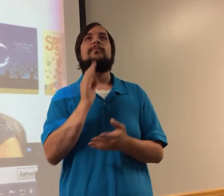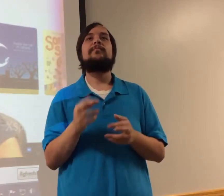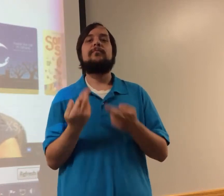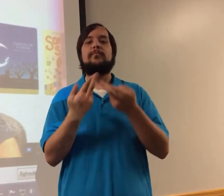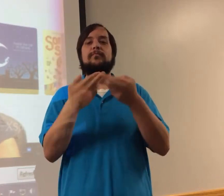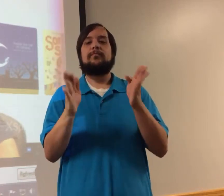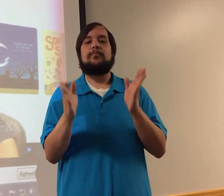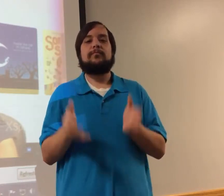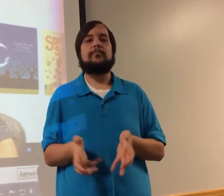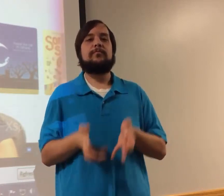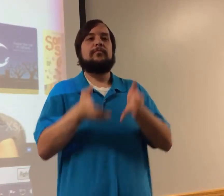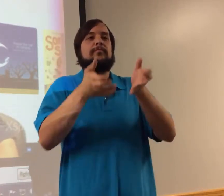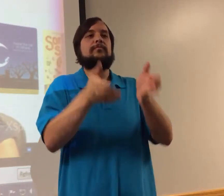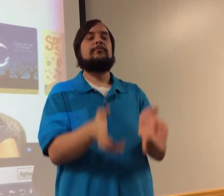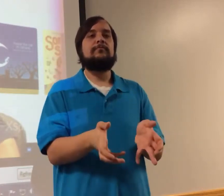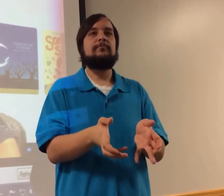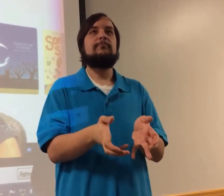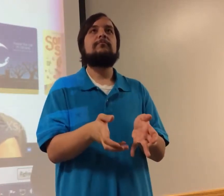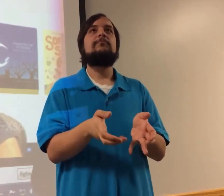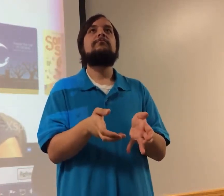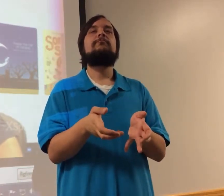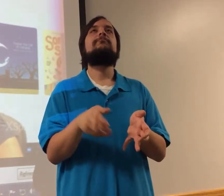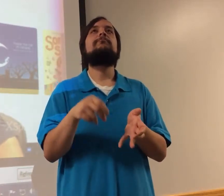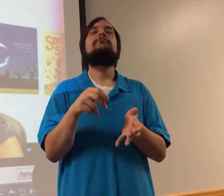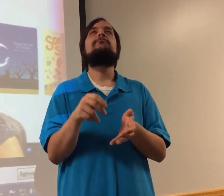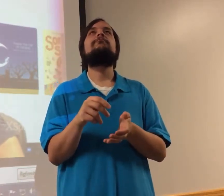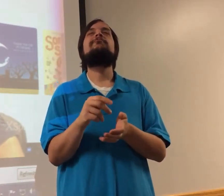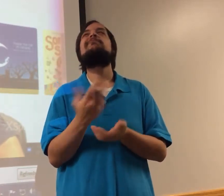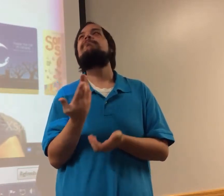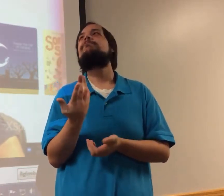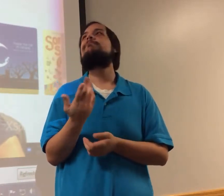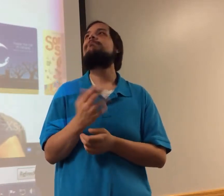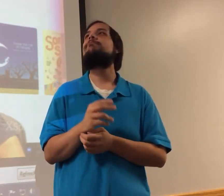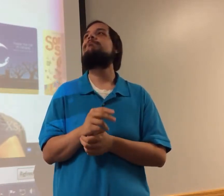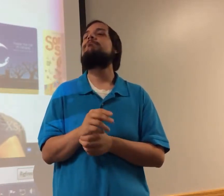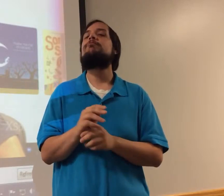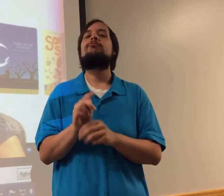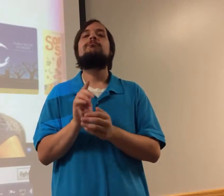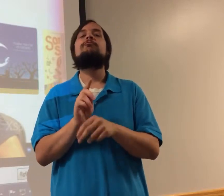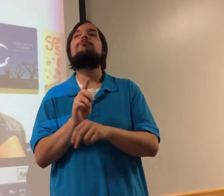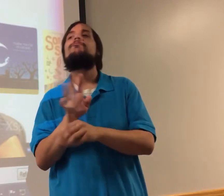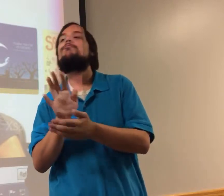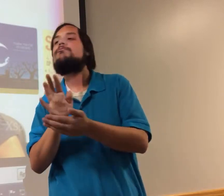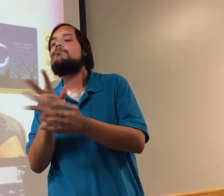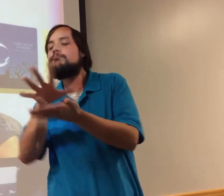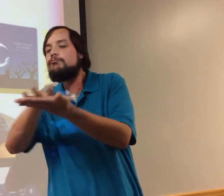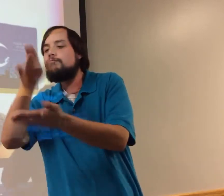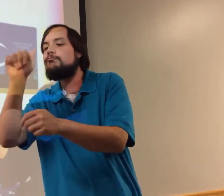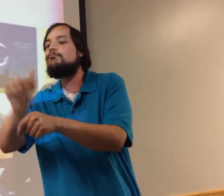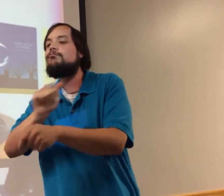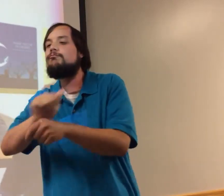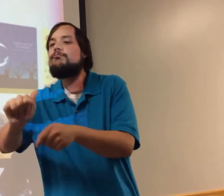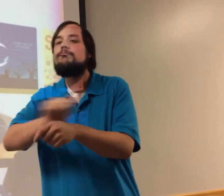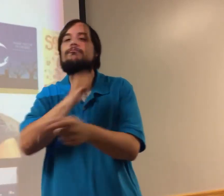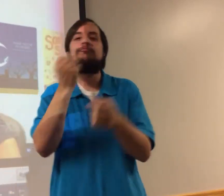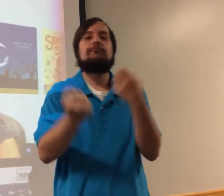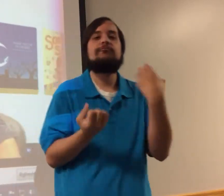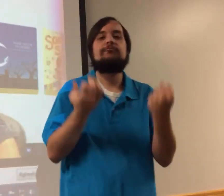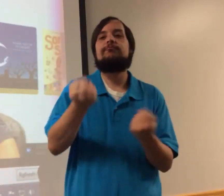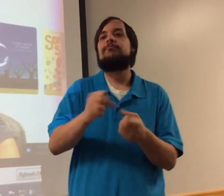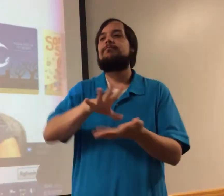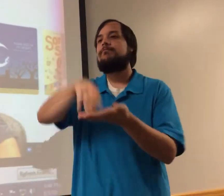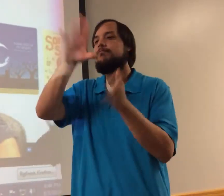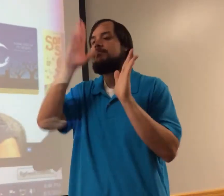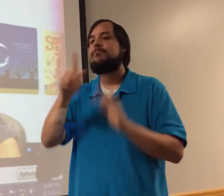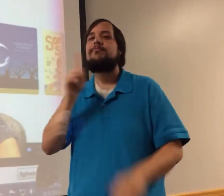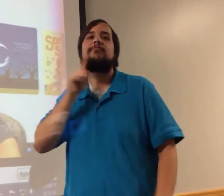the room that was designated, and we would just spend time teaching signs. And a lot of our actual students, our deaf and